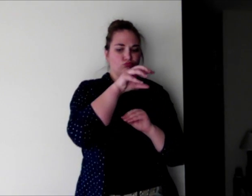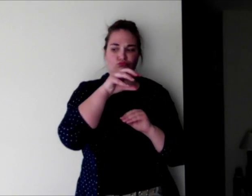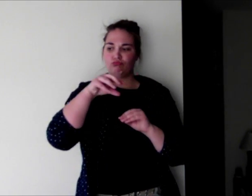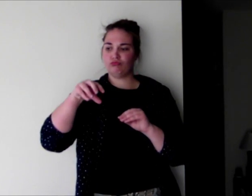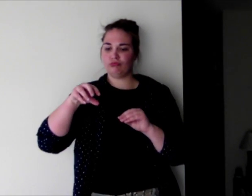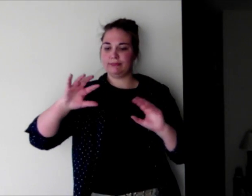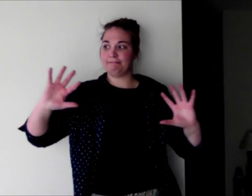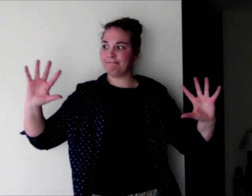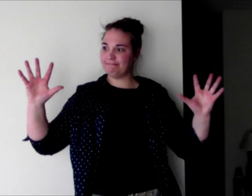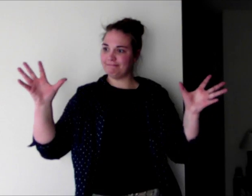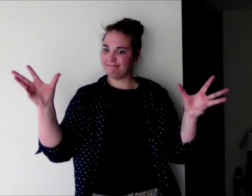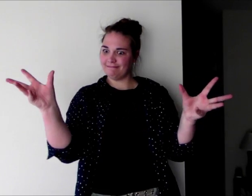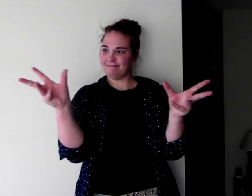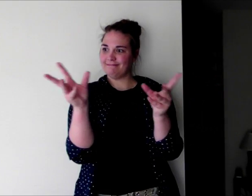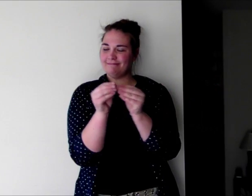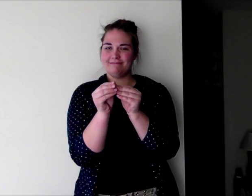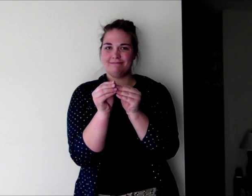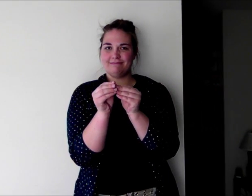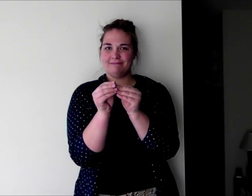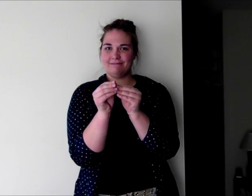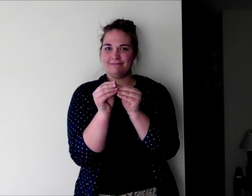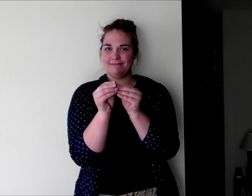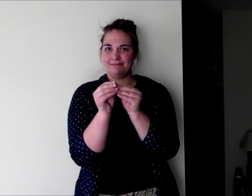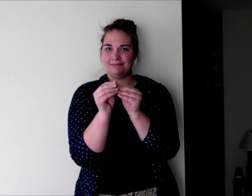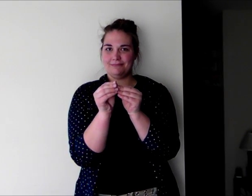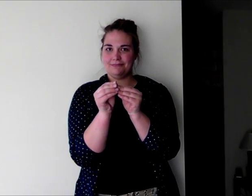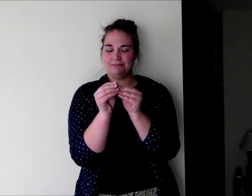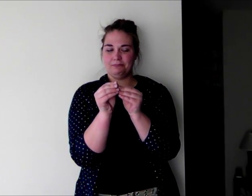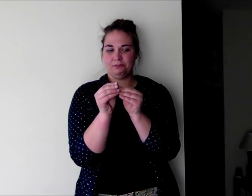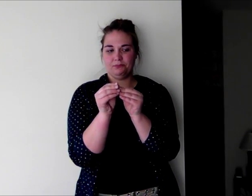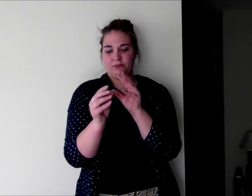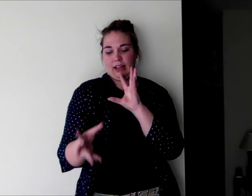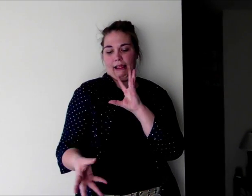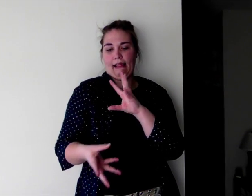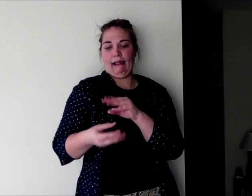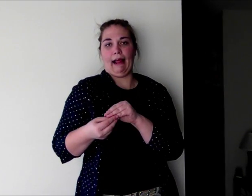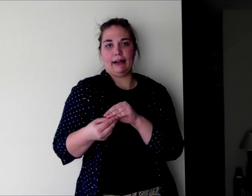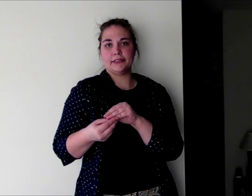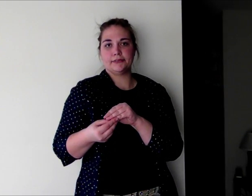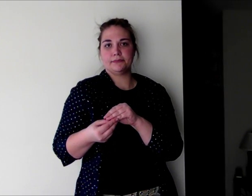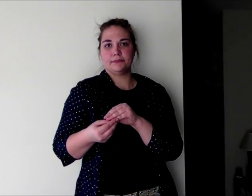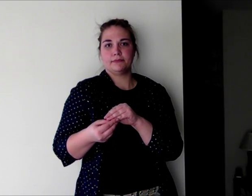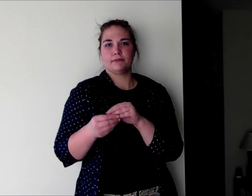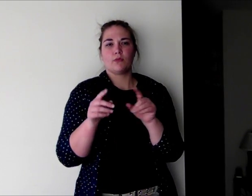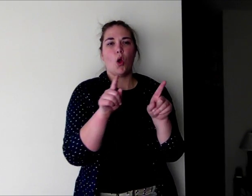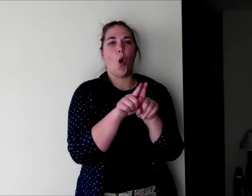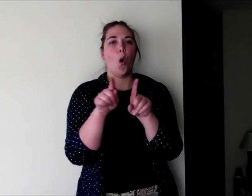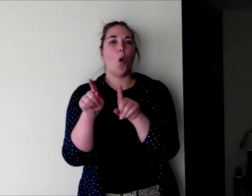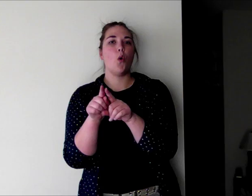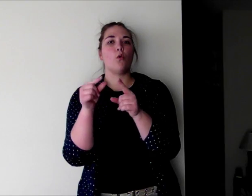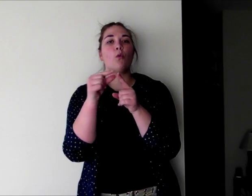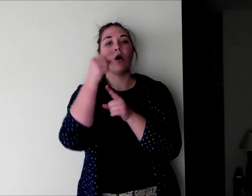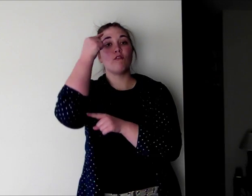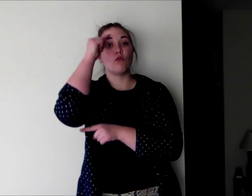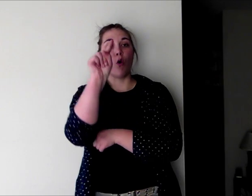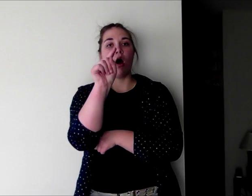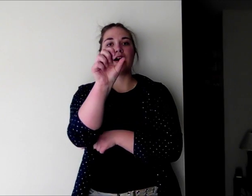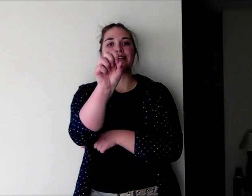It's like you have all of your numbers in a line and you bring them all together. You add them, or you can add up.